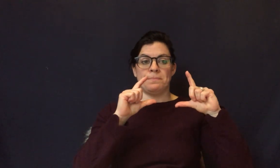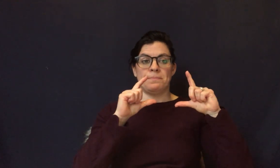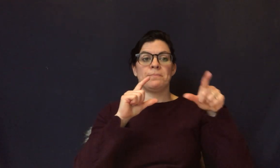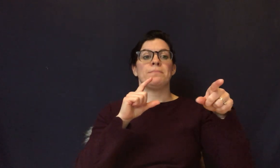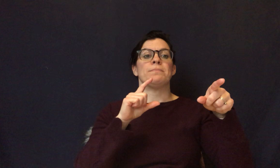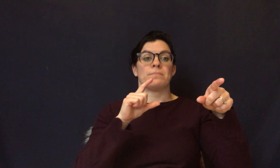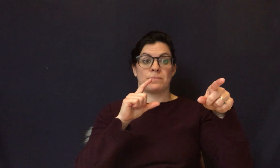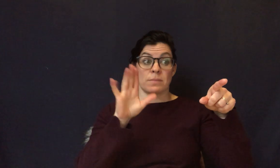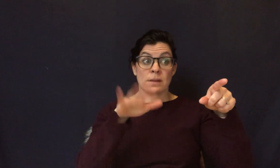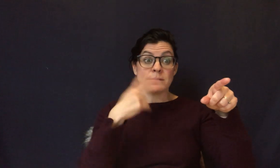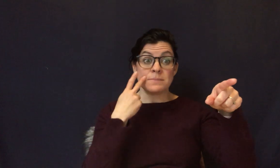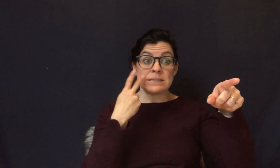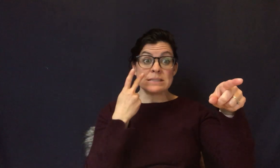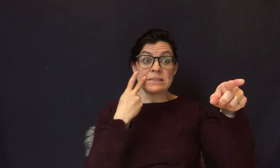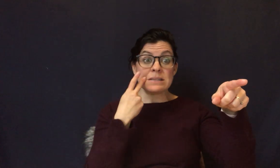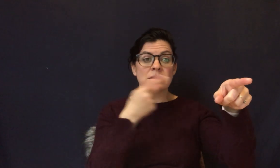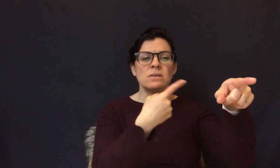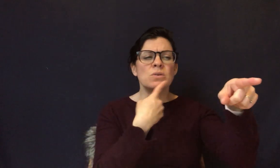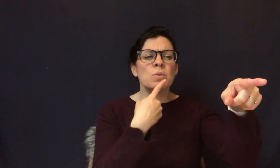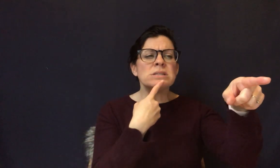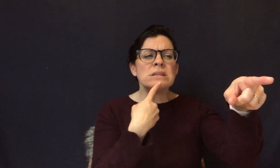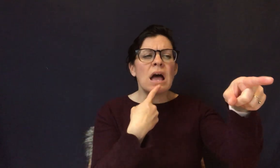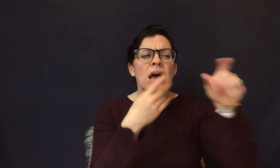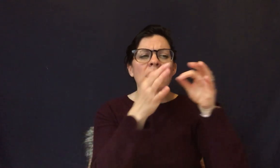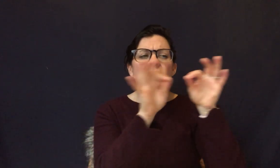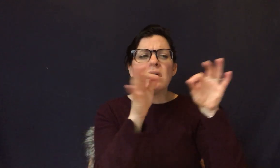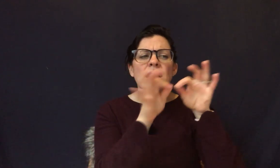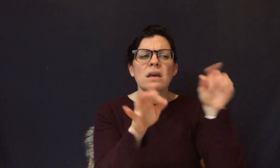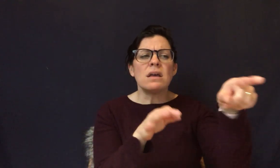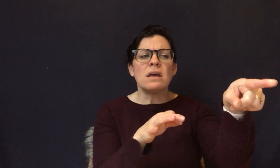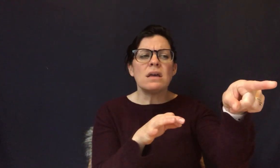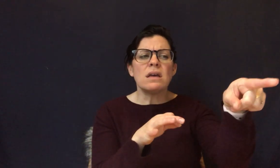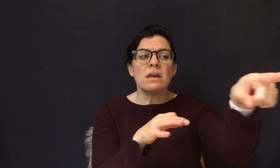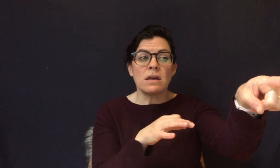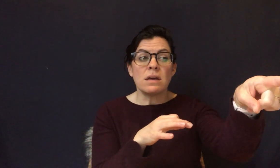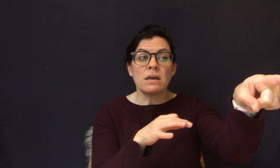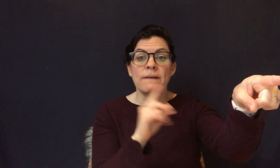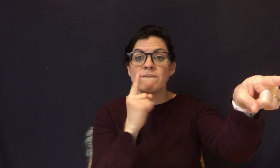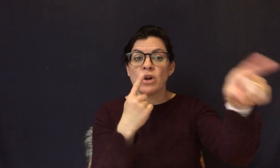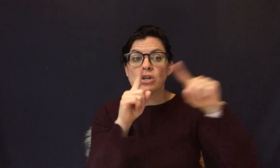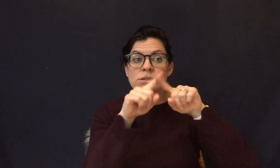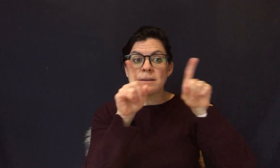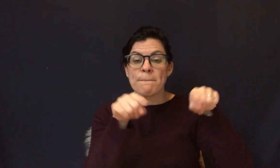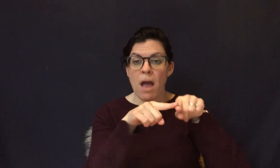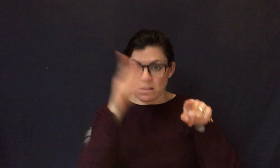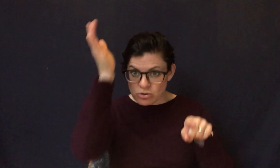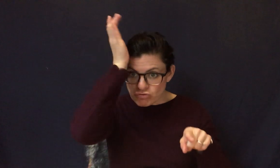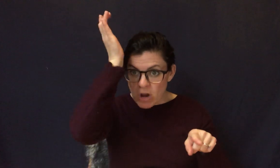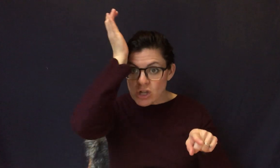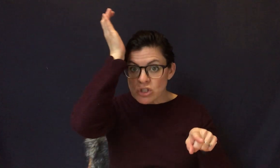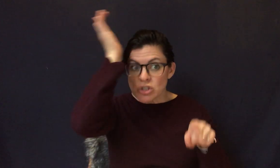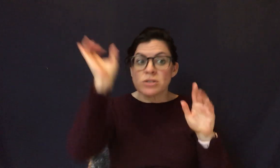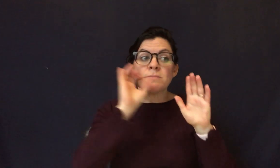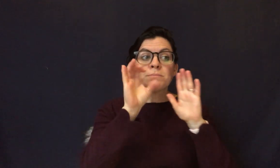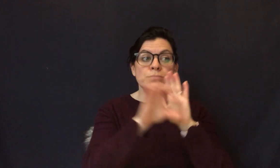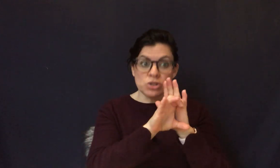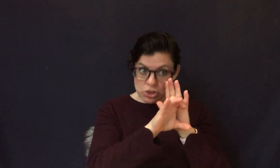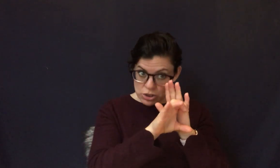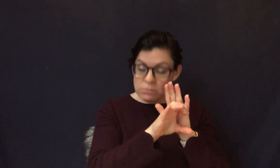see right there? Is it that trash? That's trash. You're absolutely right. And what's right